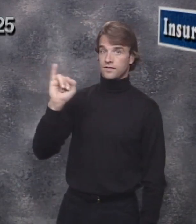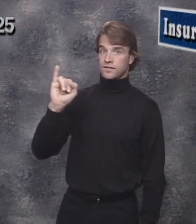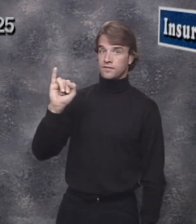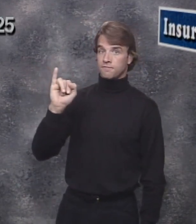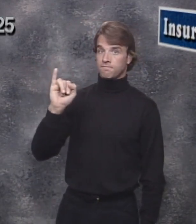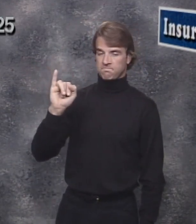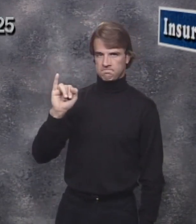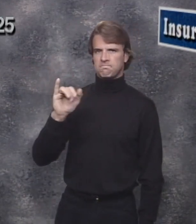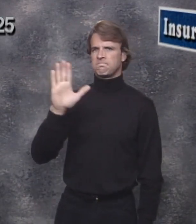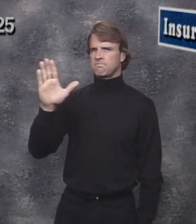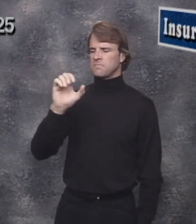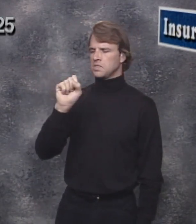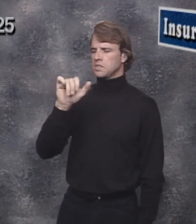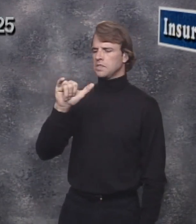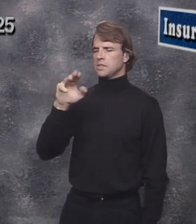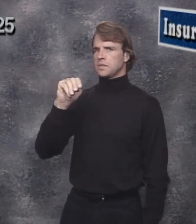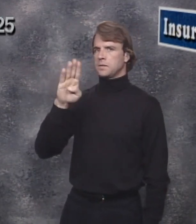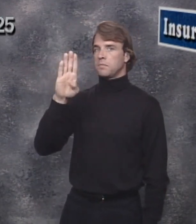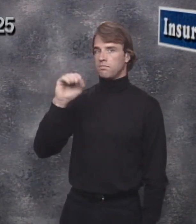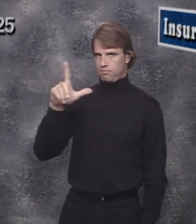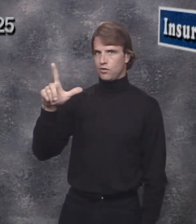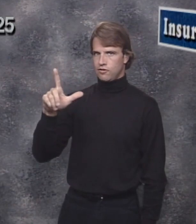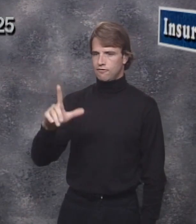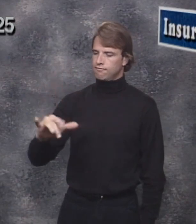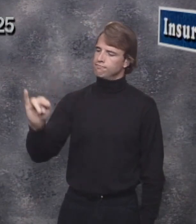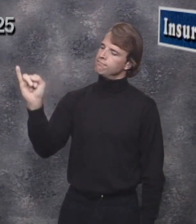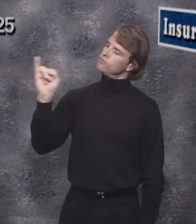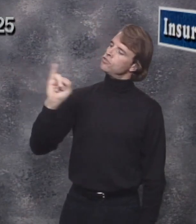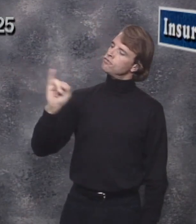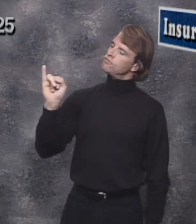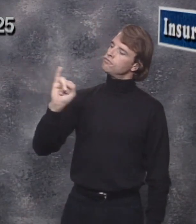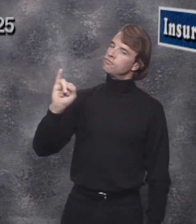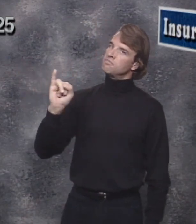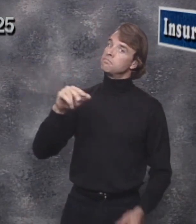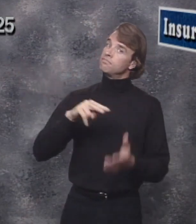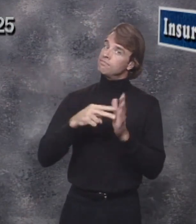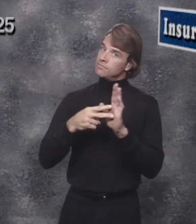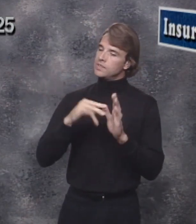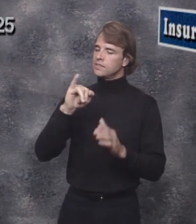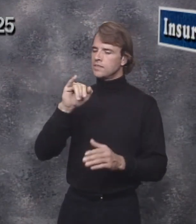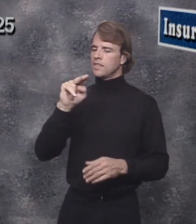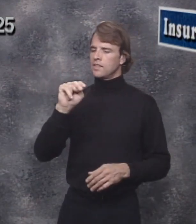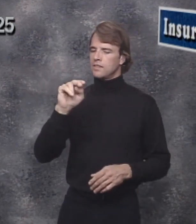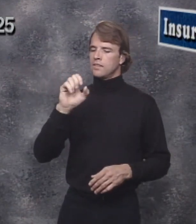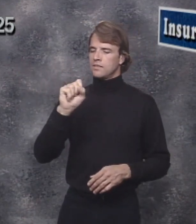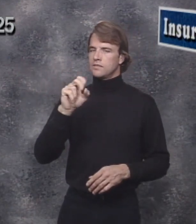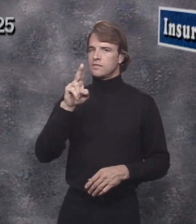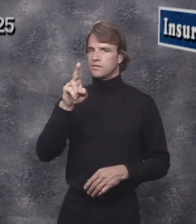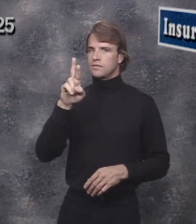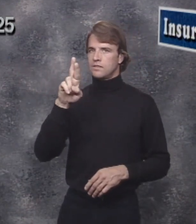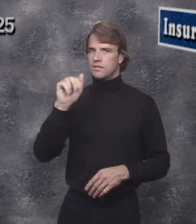Insurance. This is a symbolic representation for insurance.